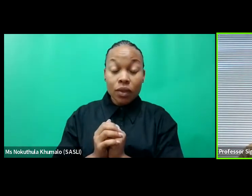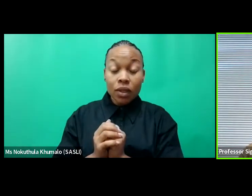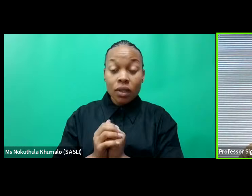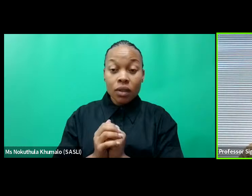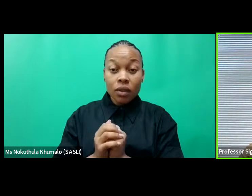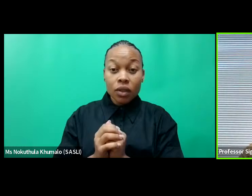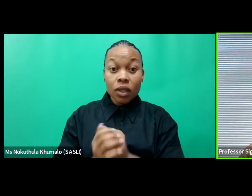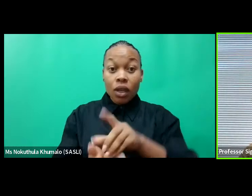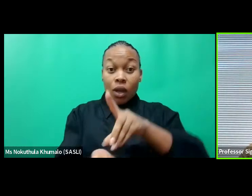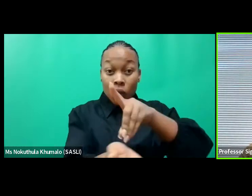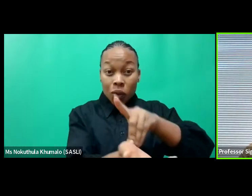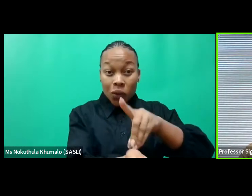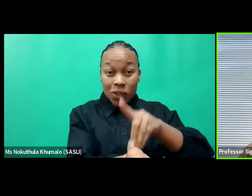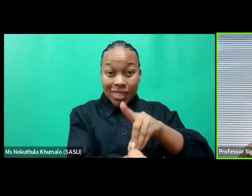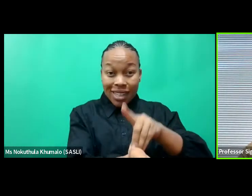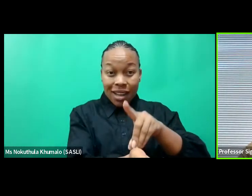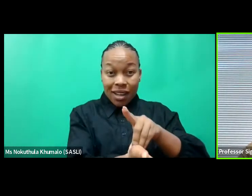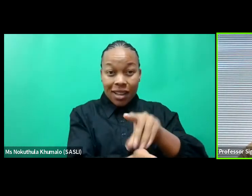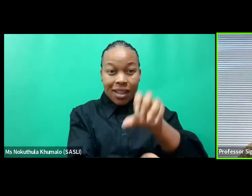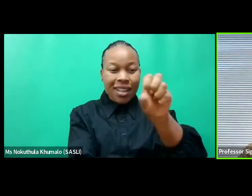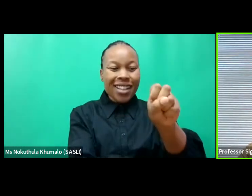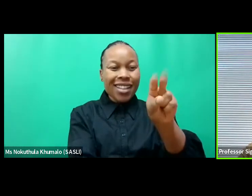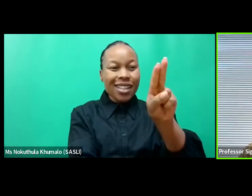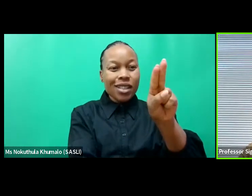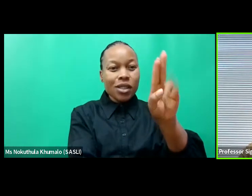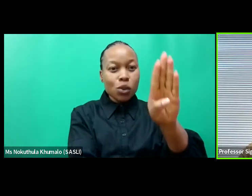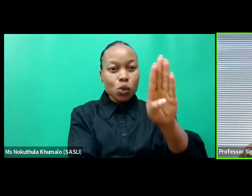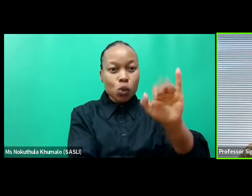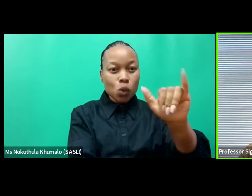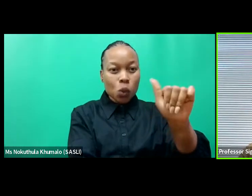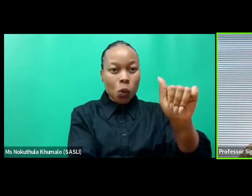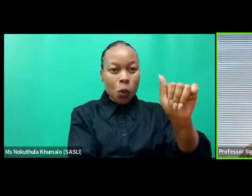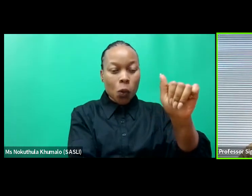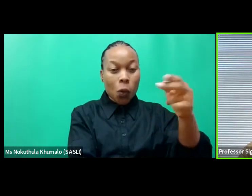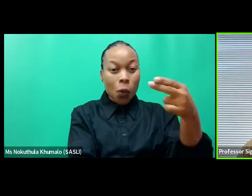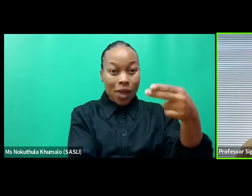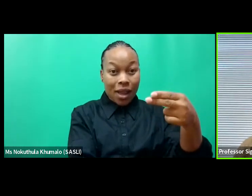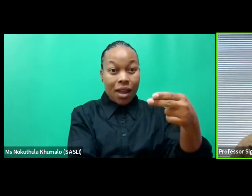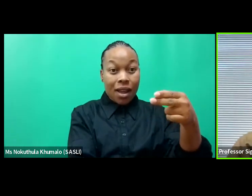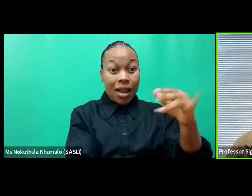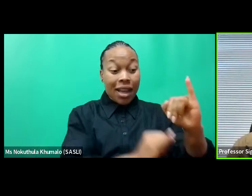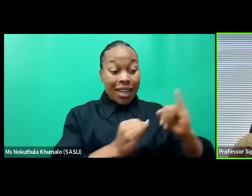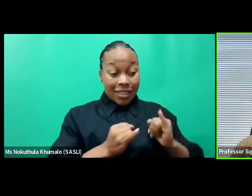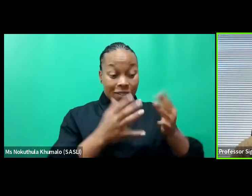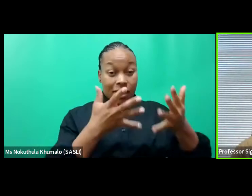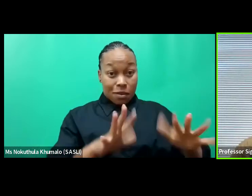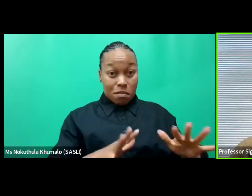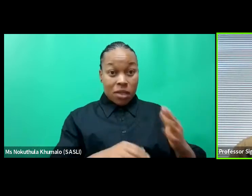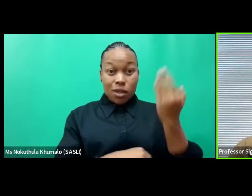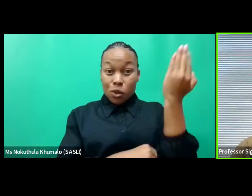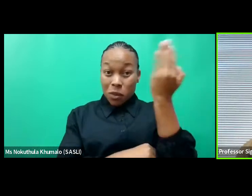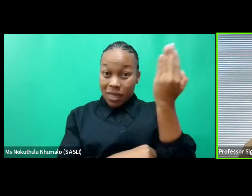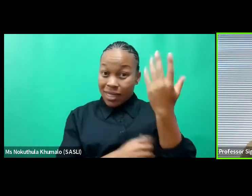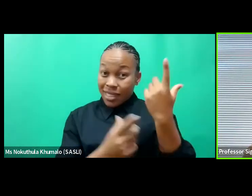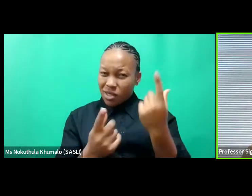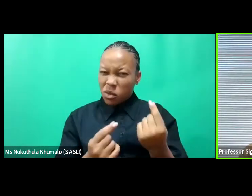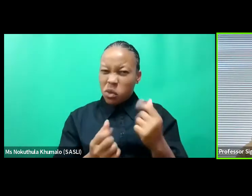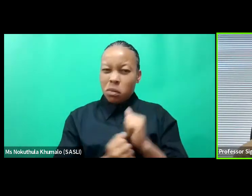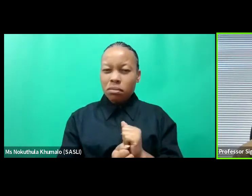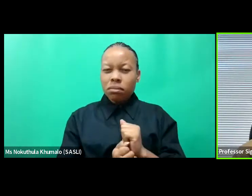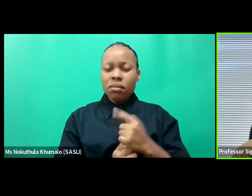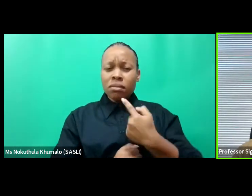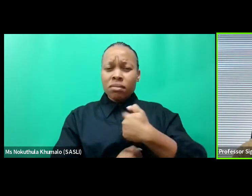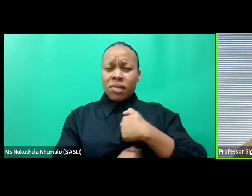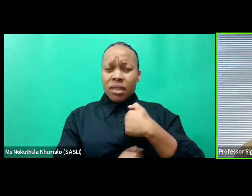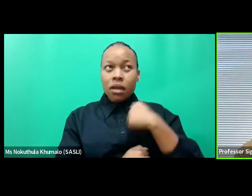Subia asked me to present, I thought, about, I reflected on what we have done in inclusive